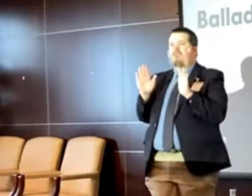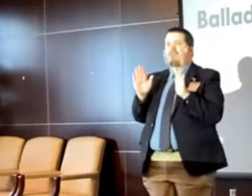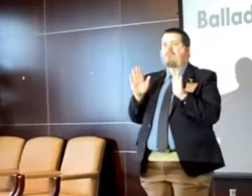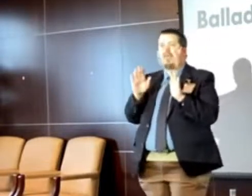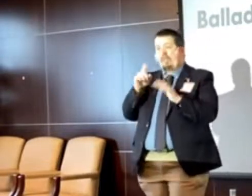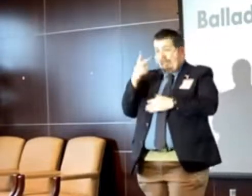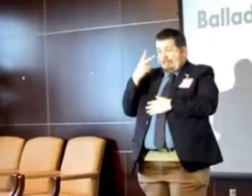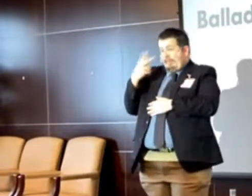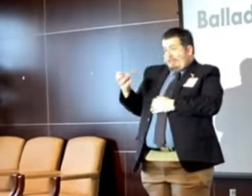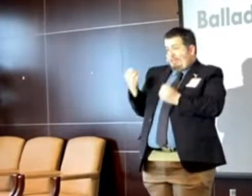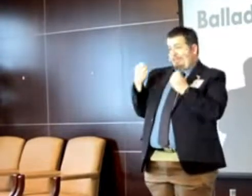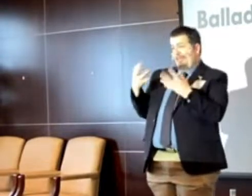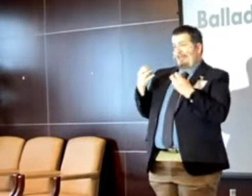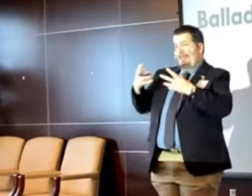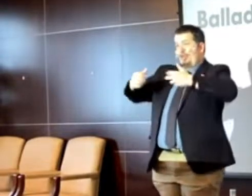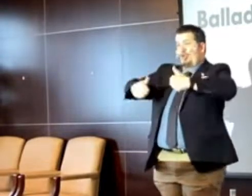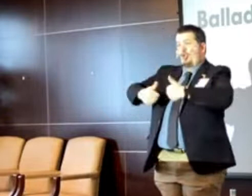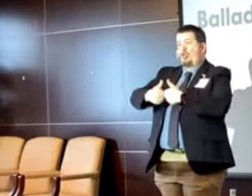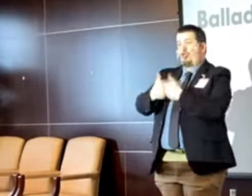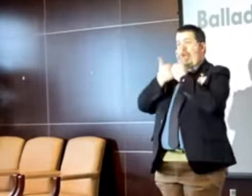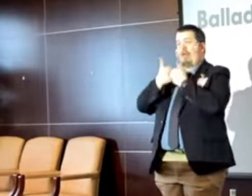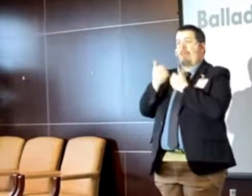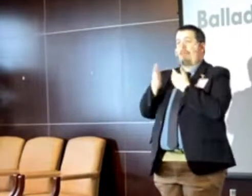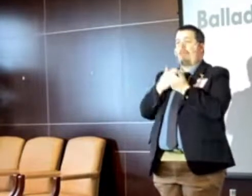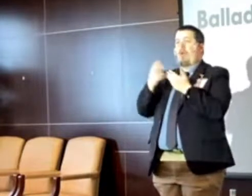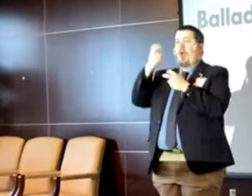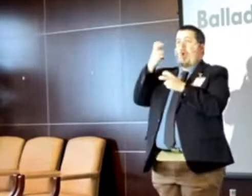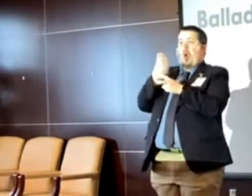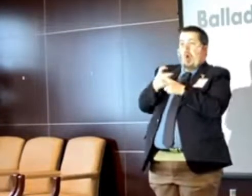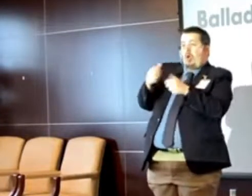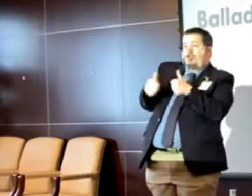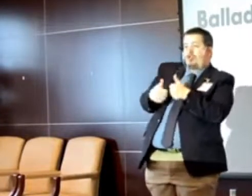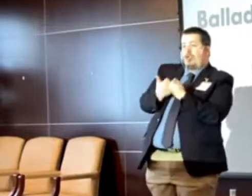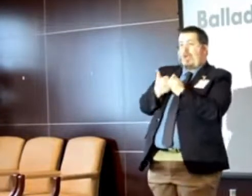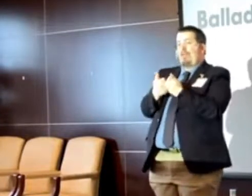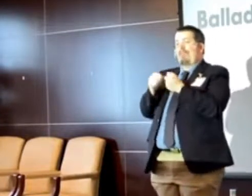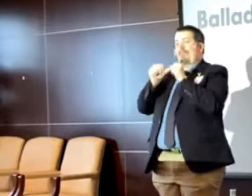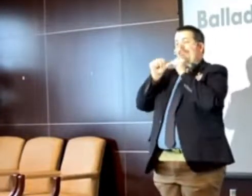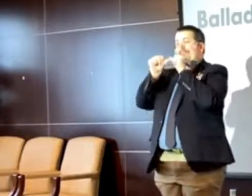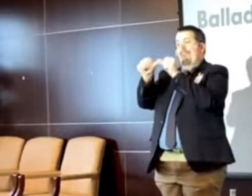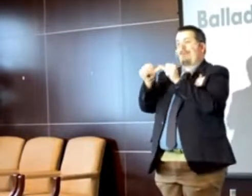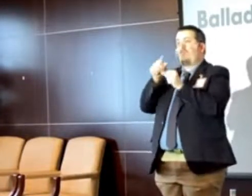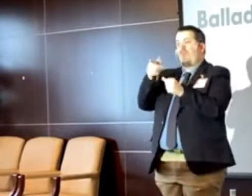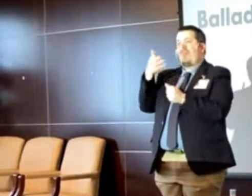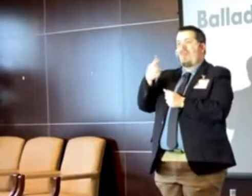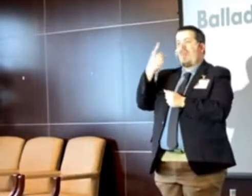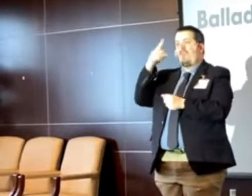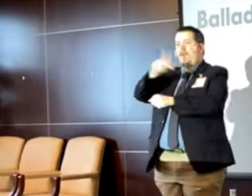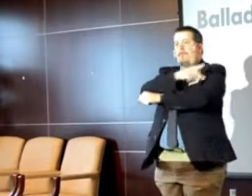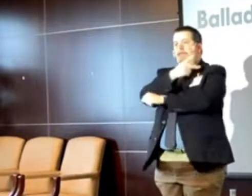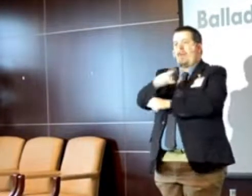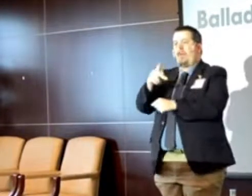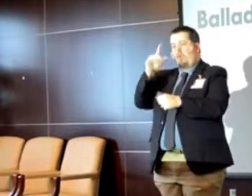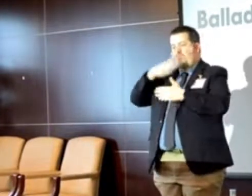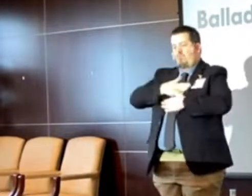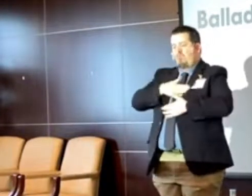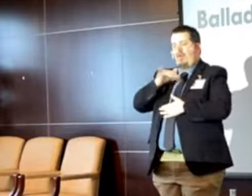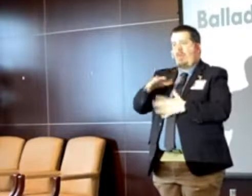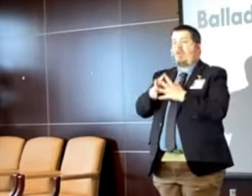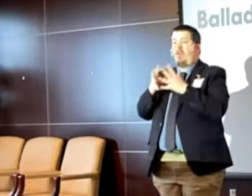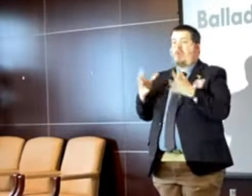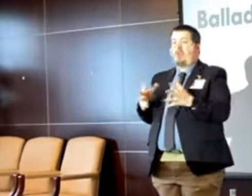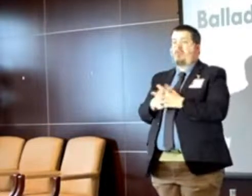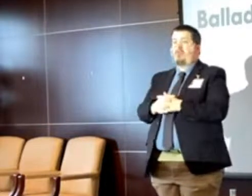though we've seen many, many challenges, and no matter how hard and challenging it continues to get, you are there for our patients, and we appreciate that very